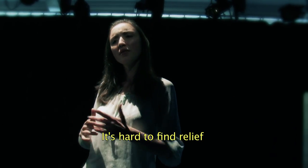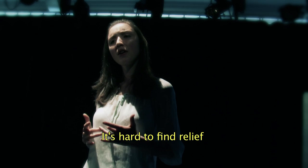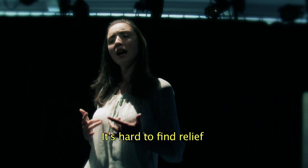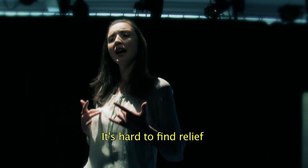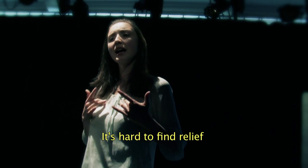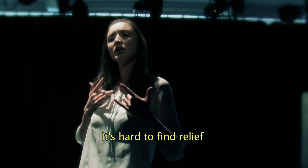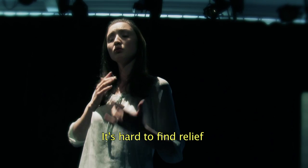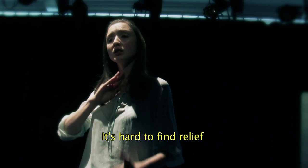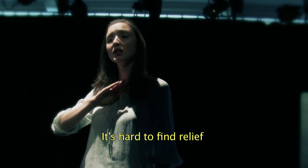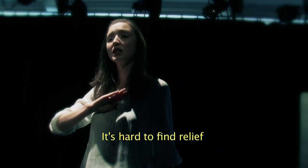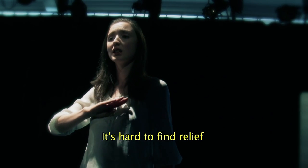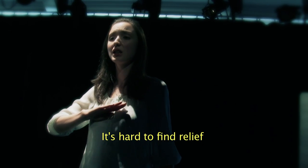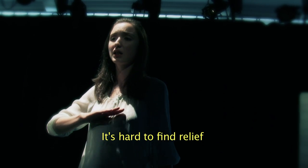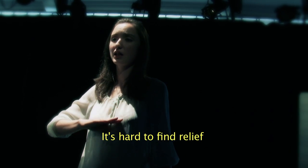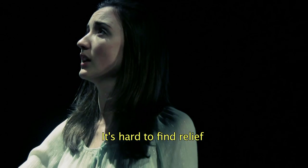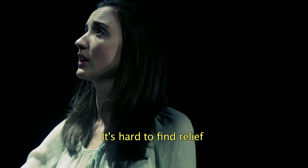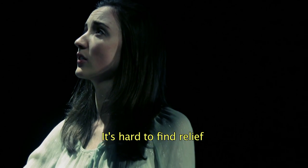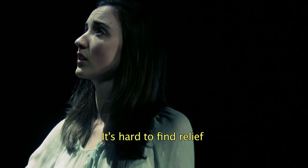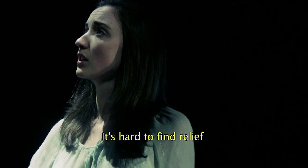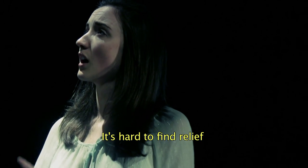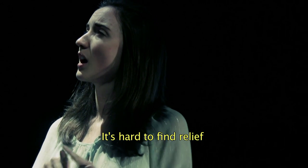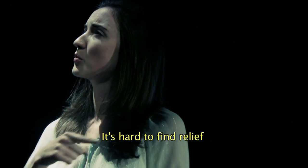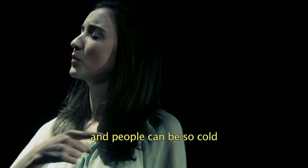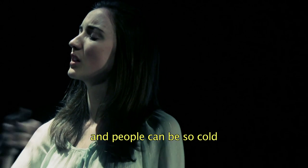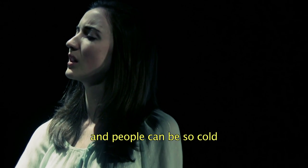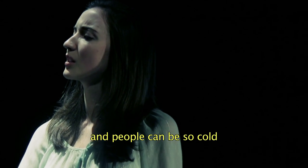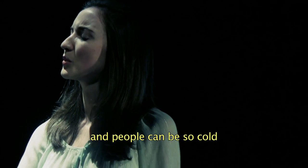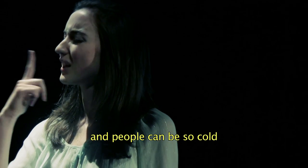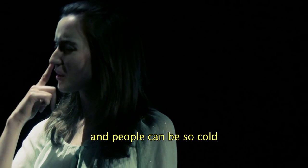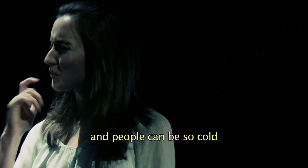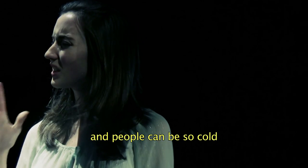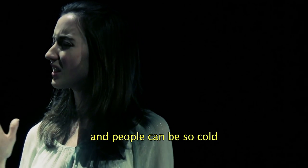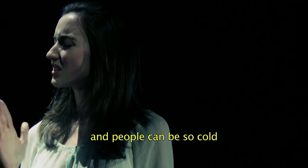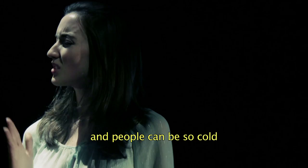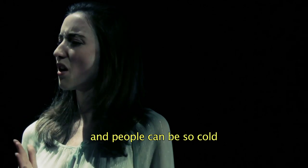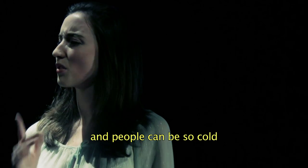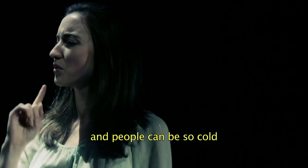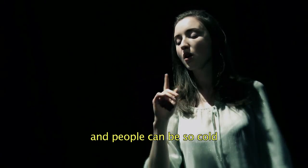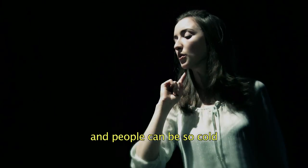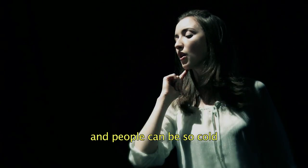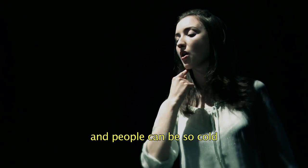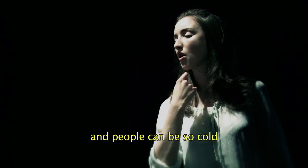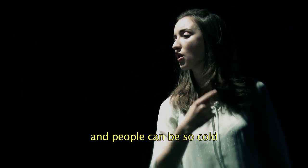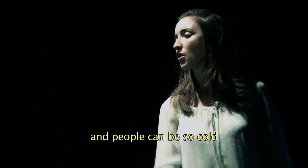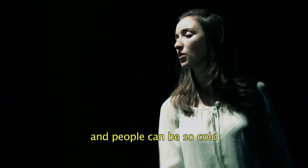to find relief And people can be so cold